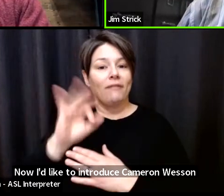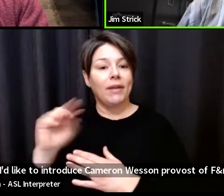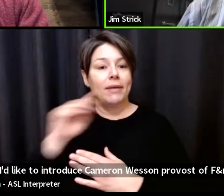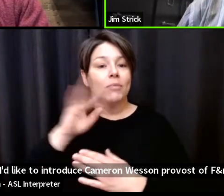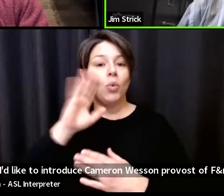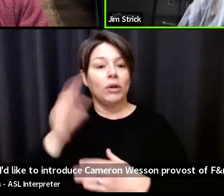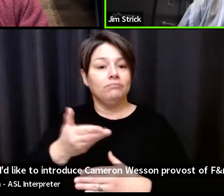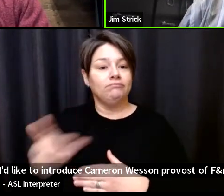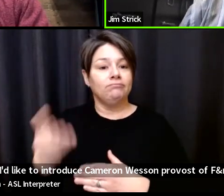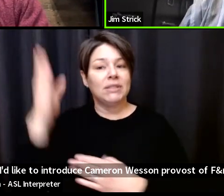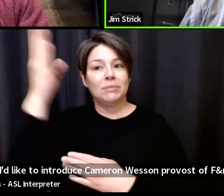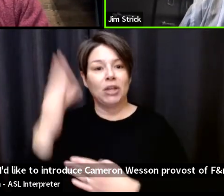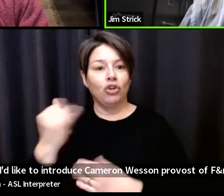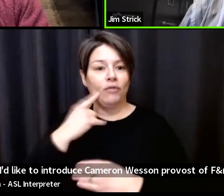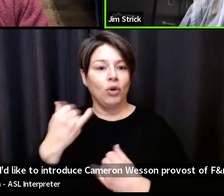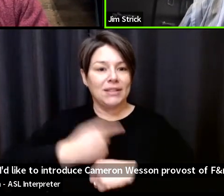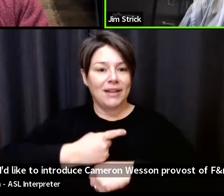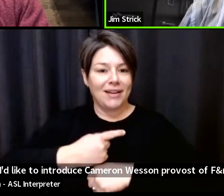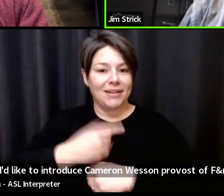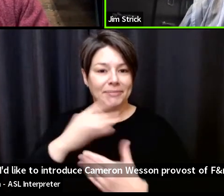today's speaker.